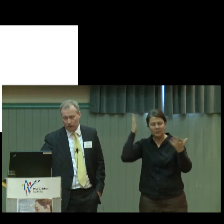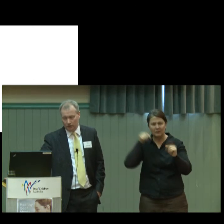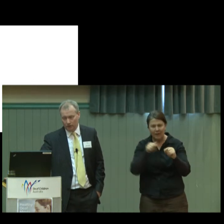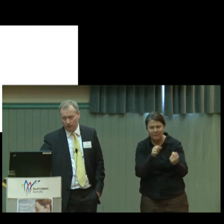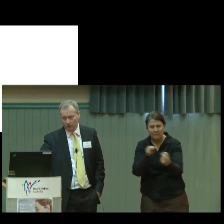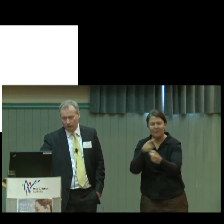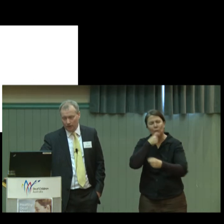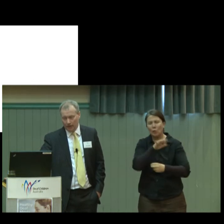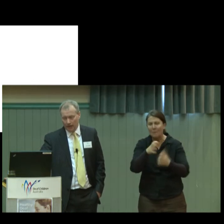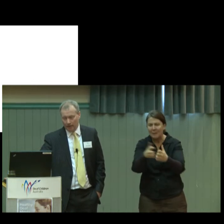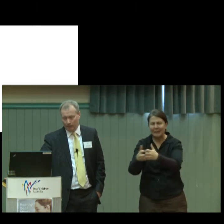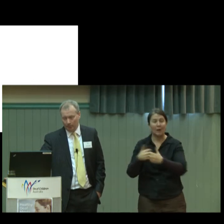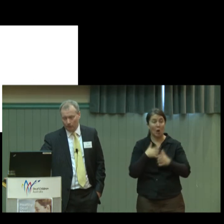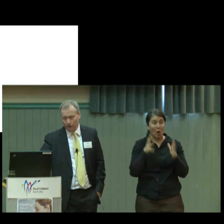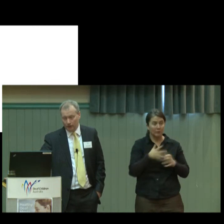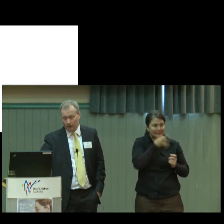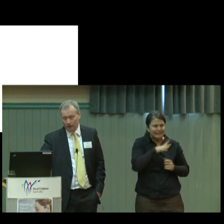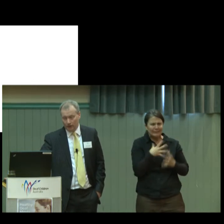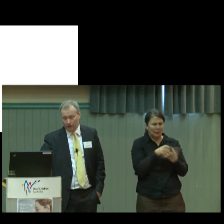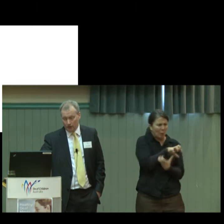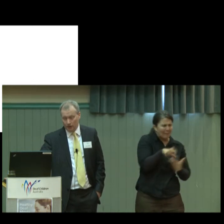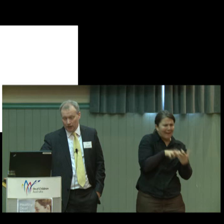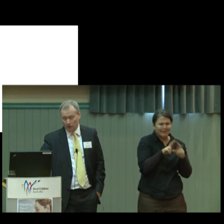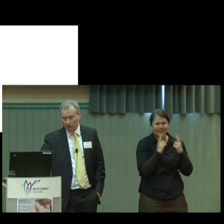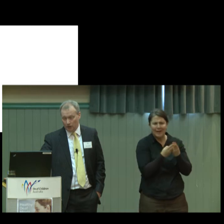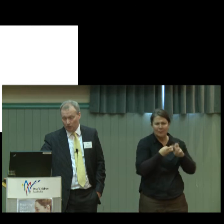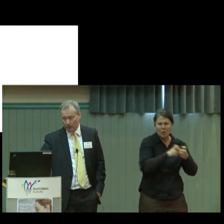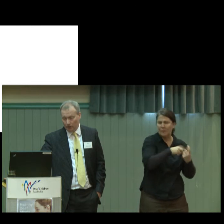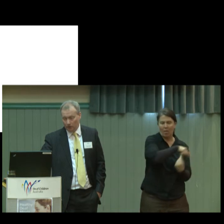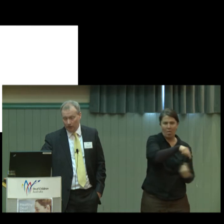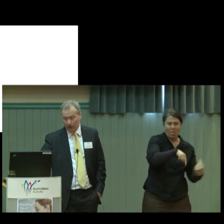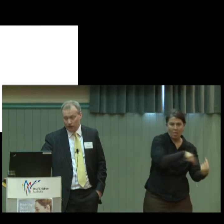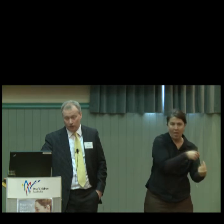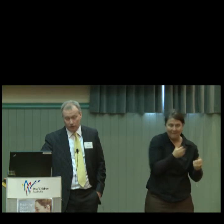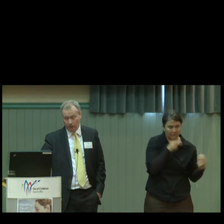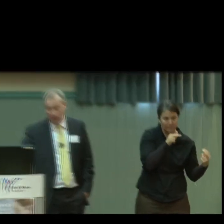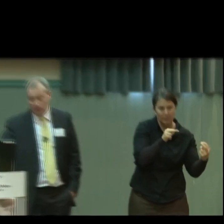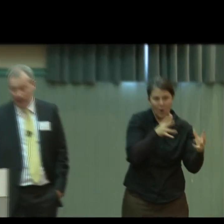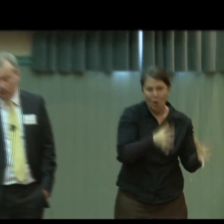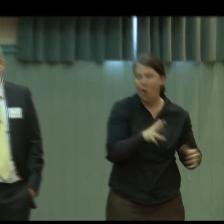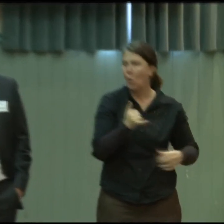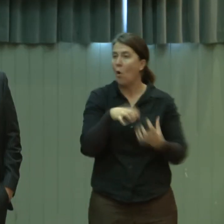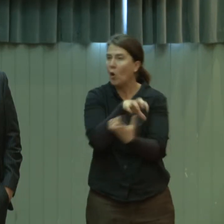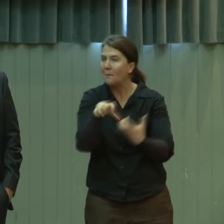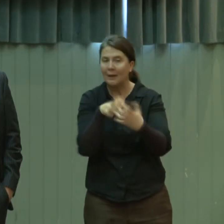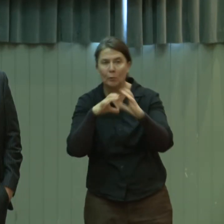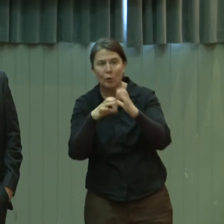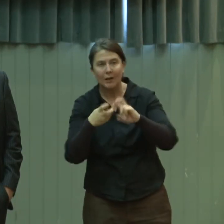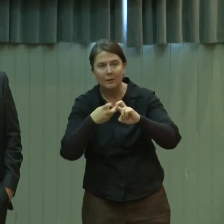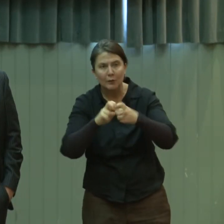family issues. We've seen lots of kids with complex communication issues, some kids with language impairment.